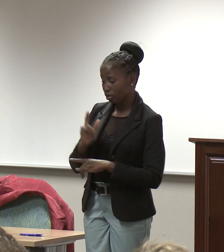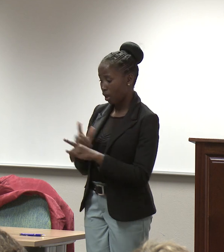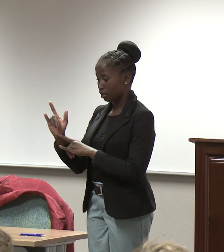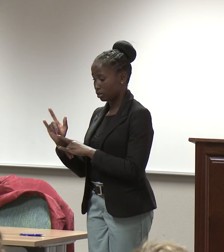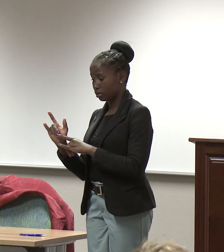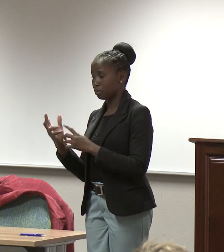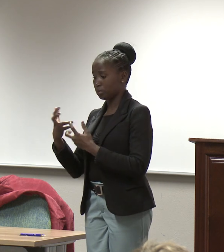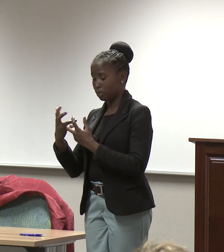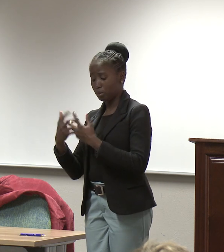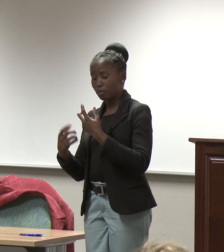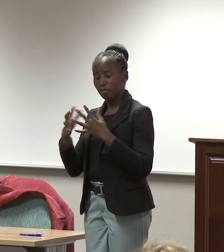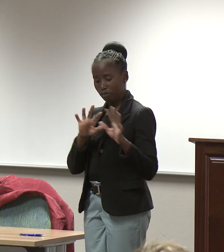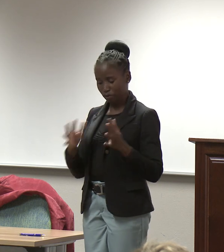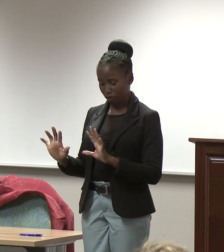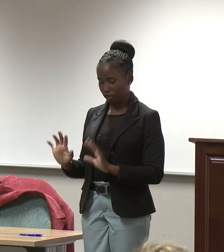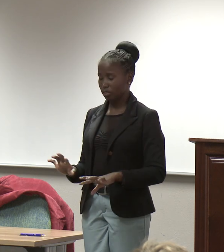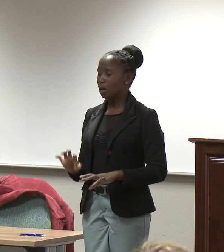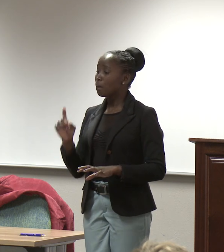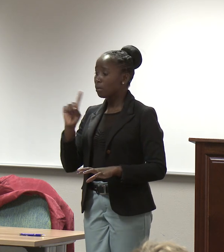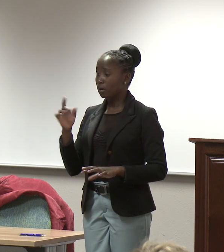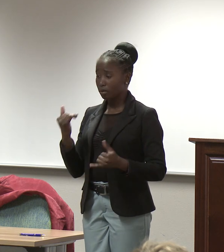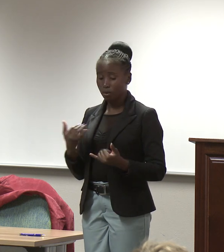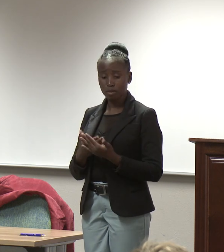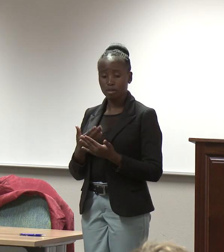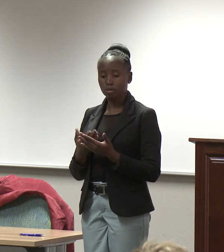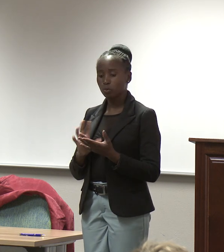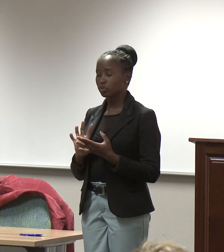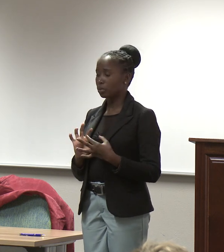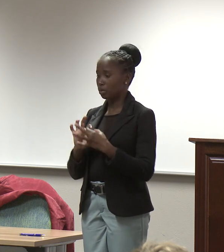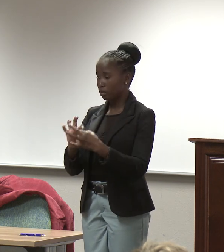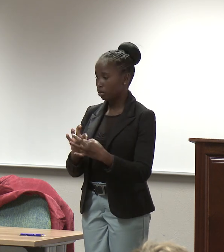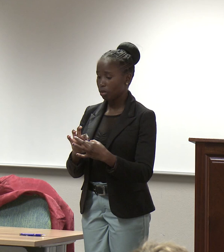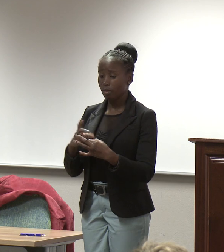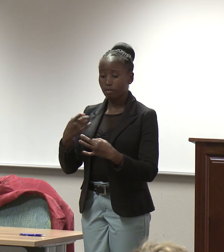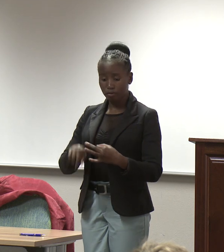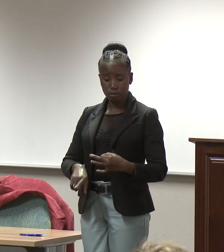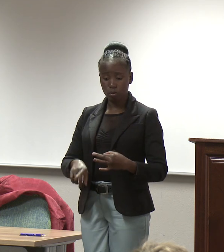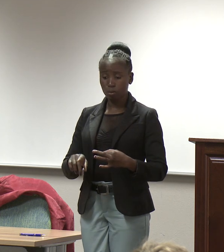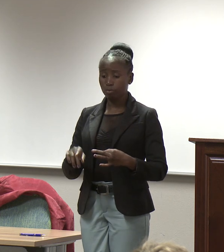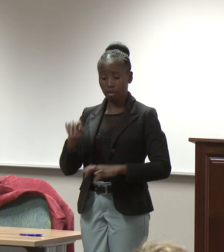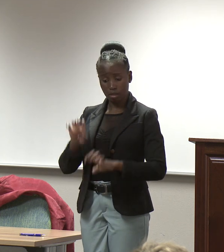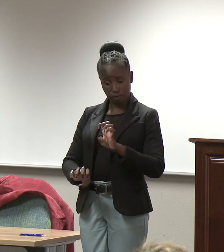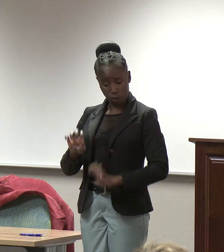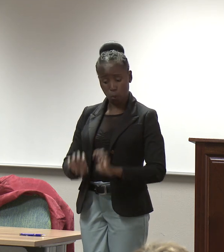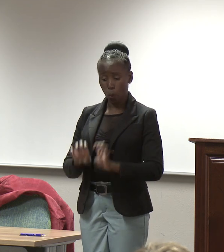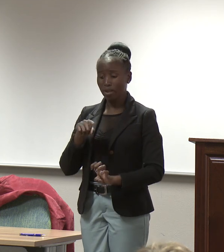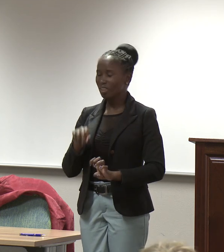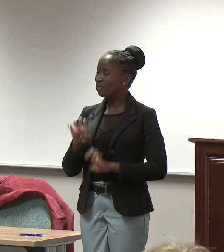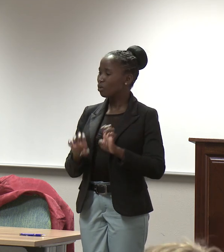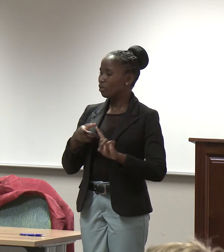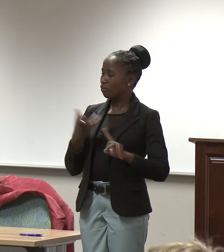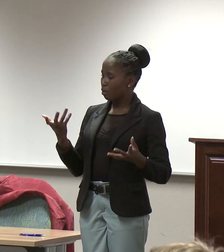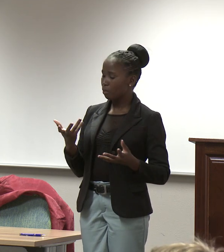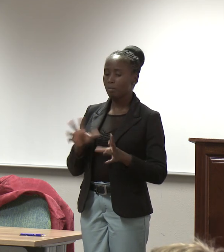narrowed down. Just merit evaluated by outputs, not by quality of research,